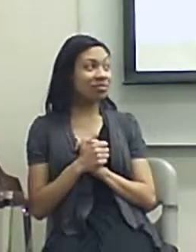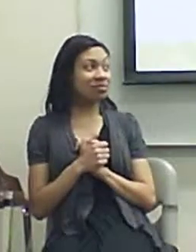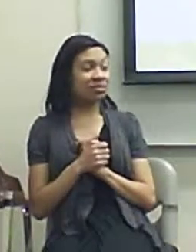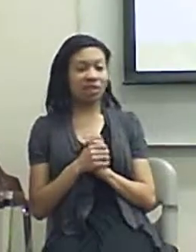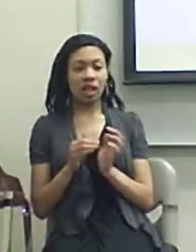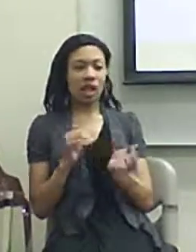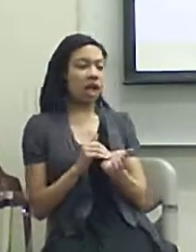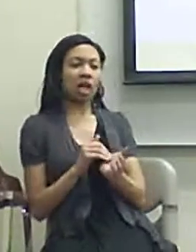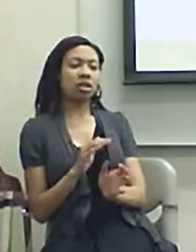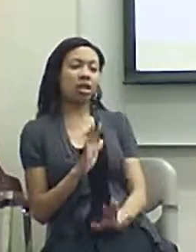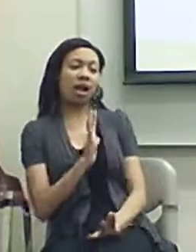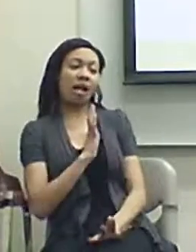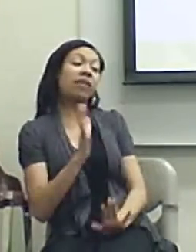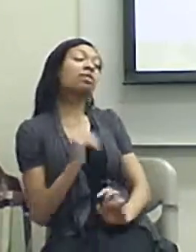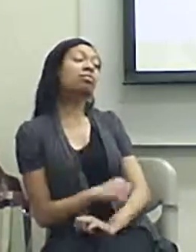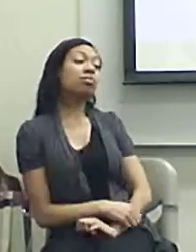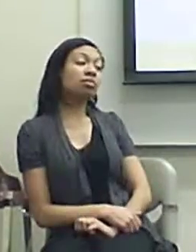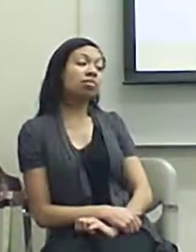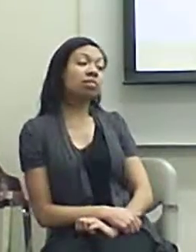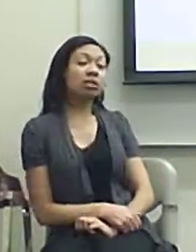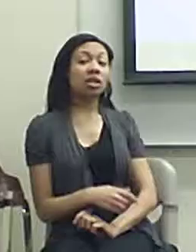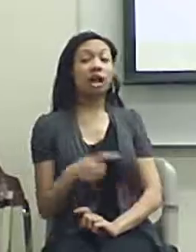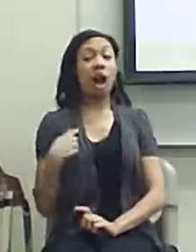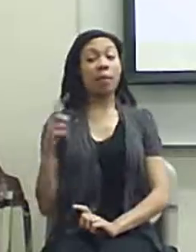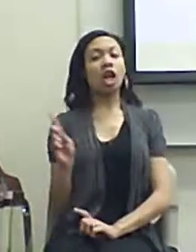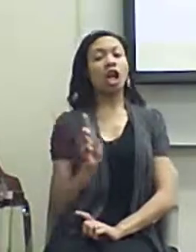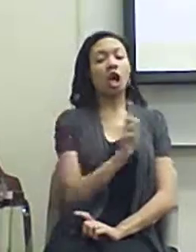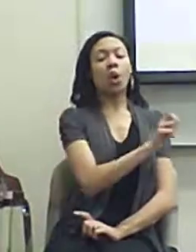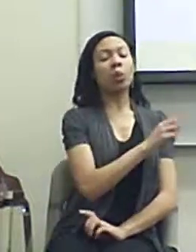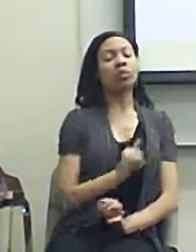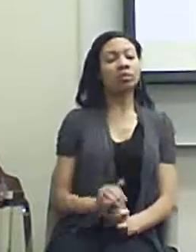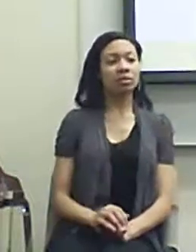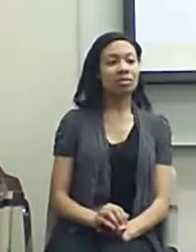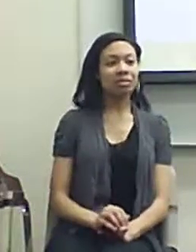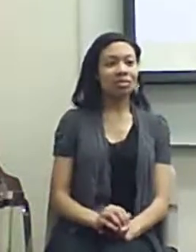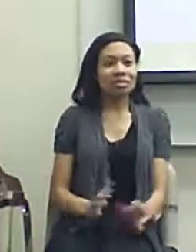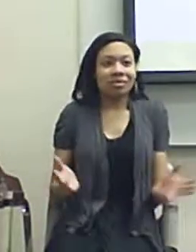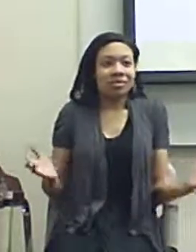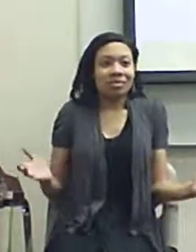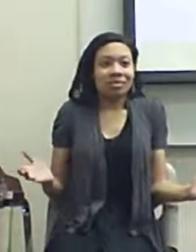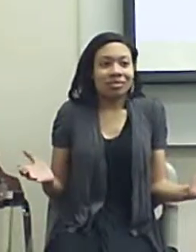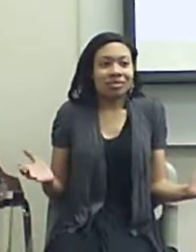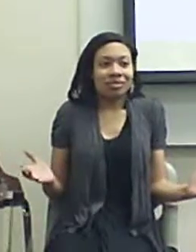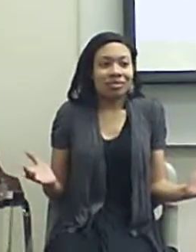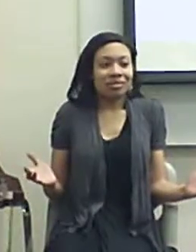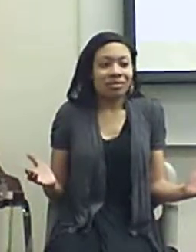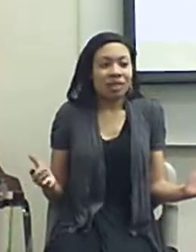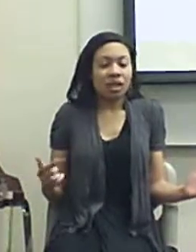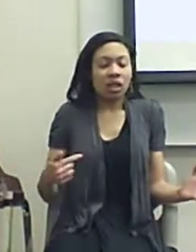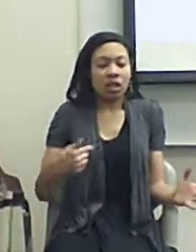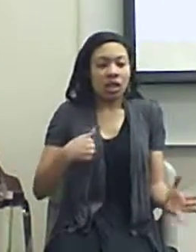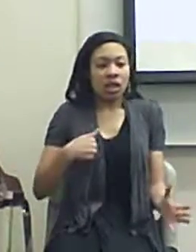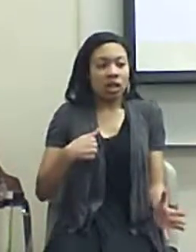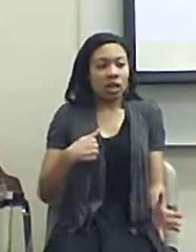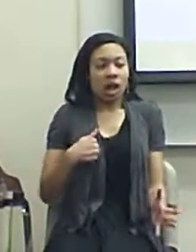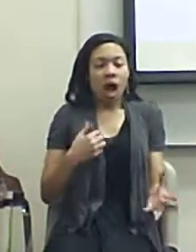No, I'm good, thanks. Okay, go. I mean, it was just, every ounce of my being wanted to